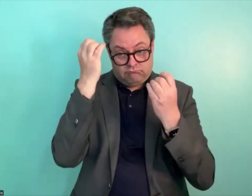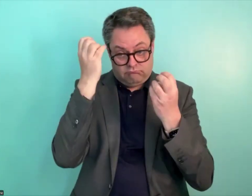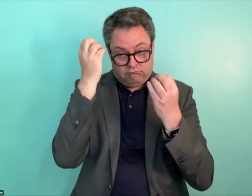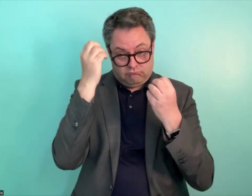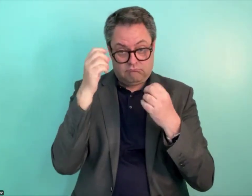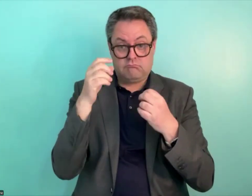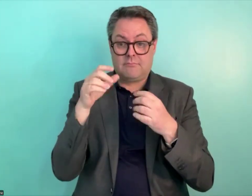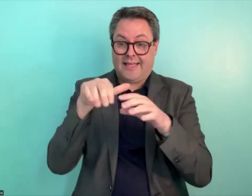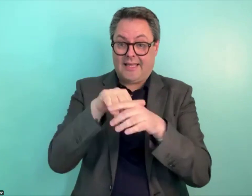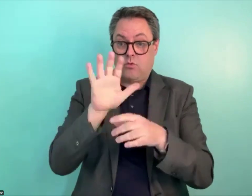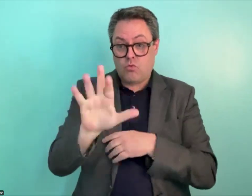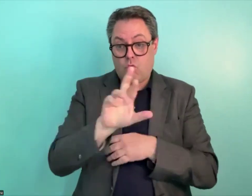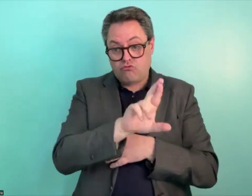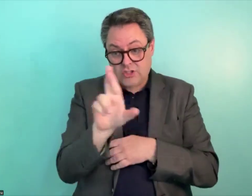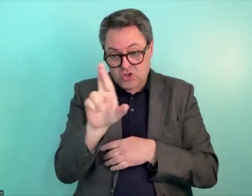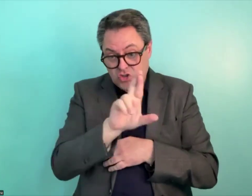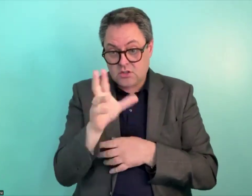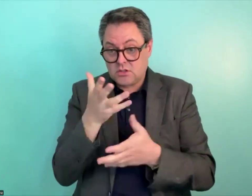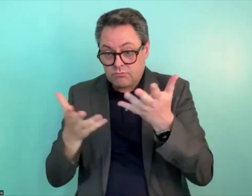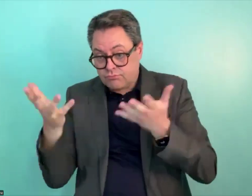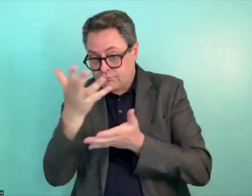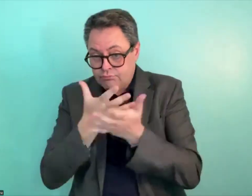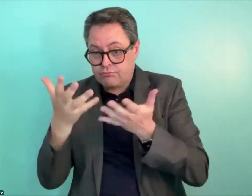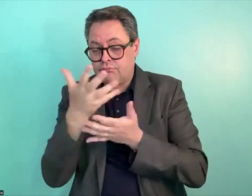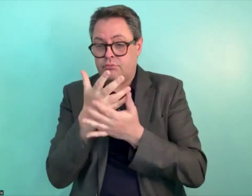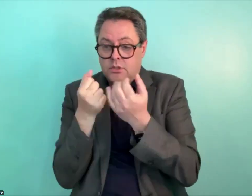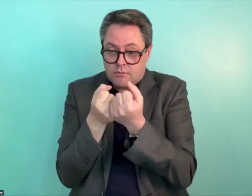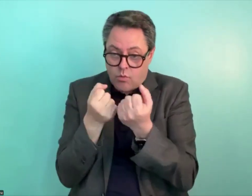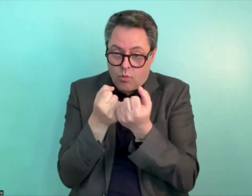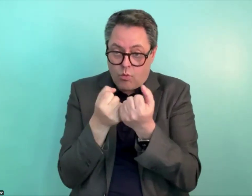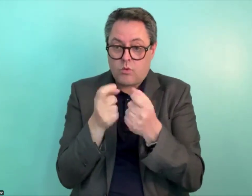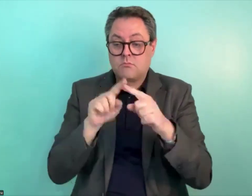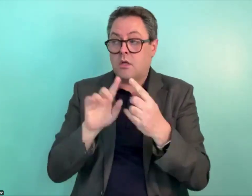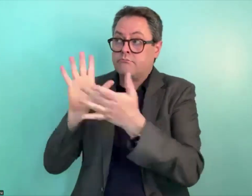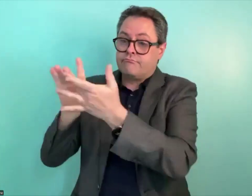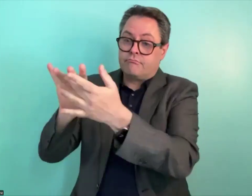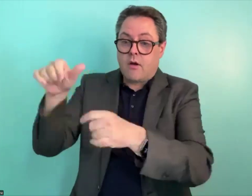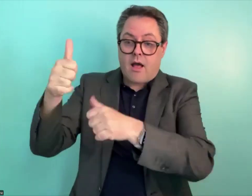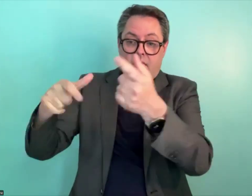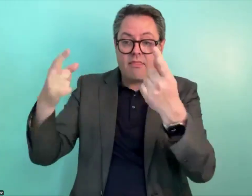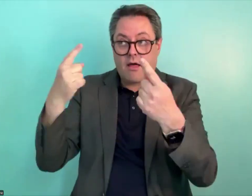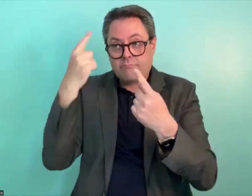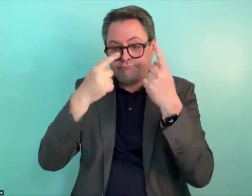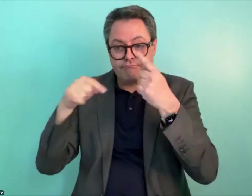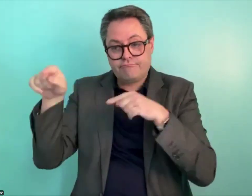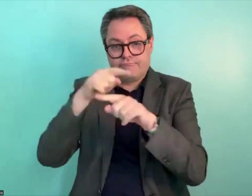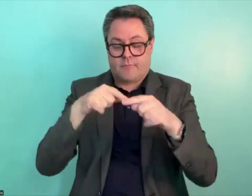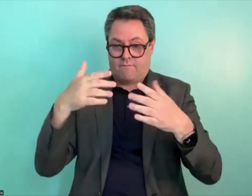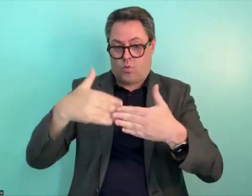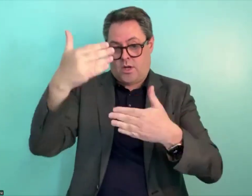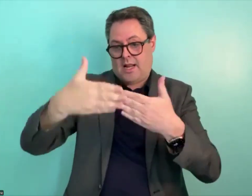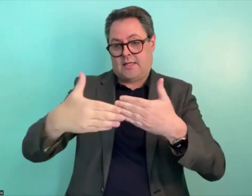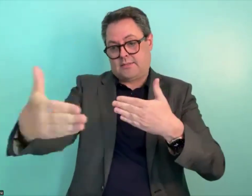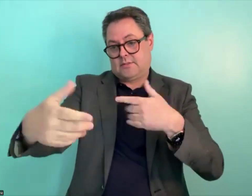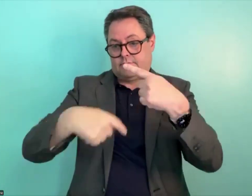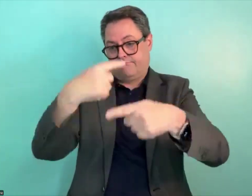So if you know of key individuals or you yourselves will think about think about standing for those positions, please do let us know. Please